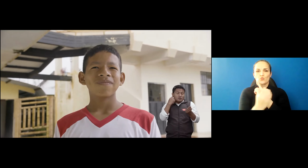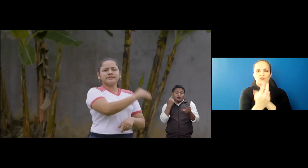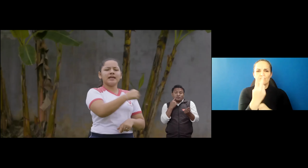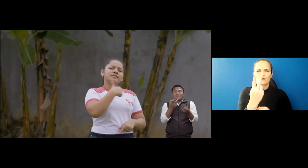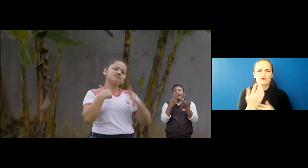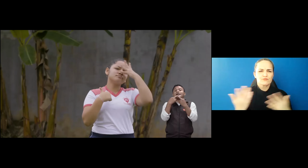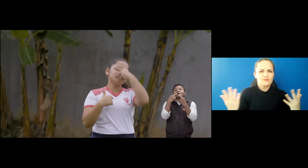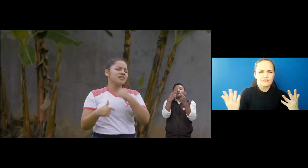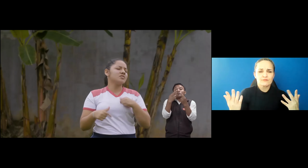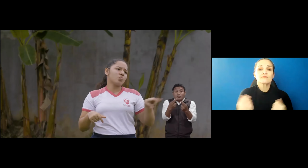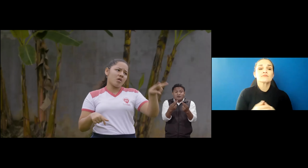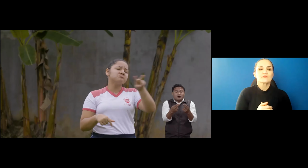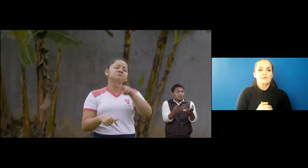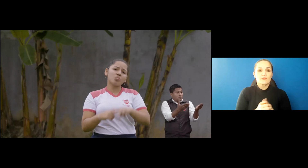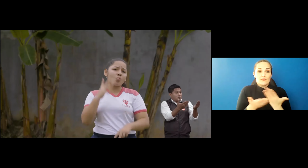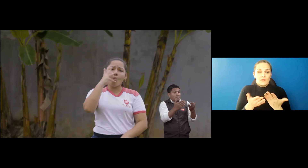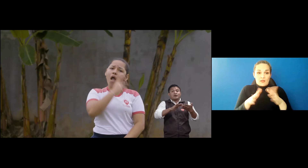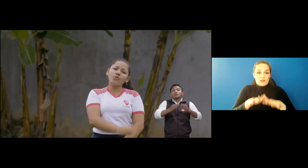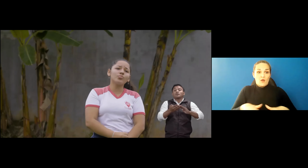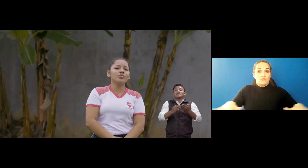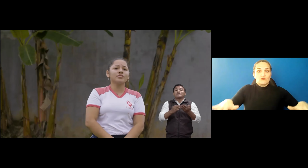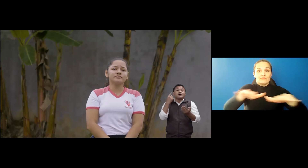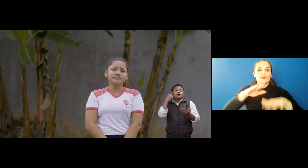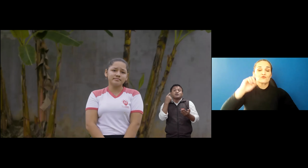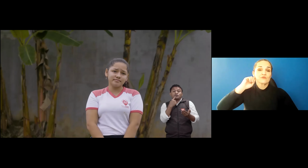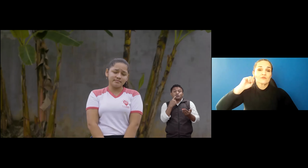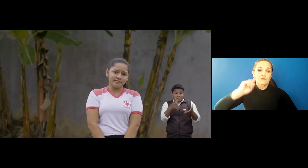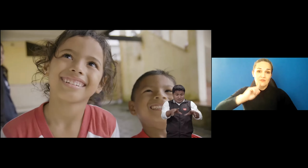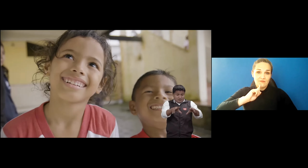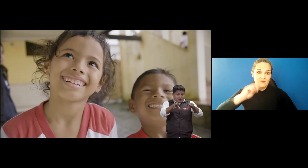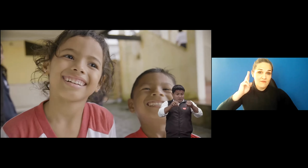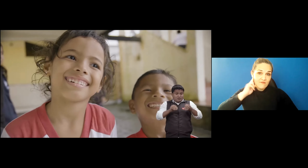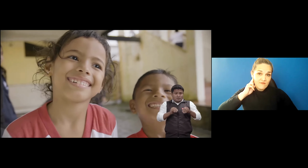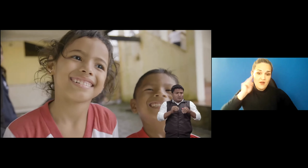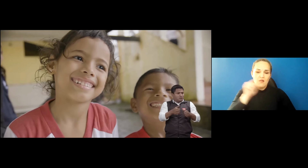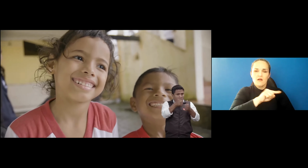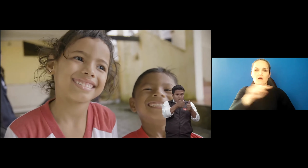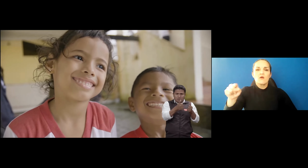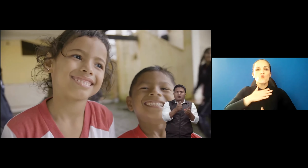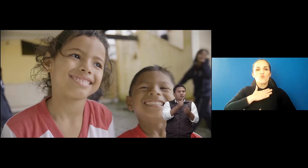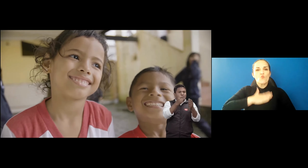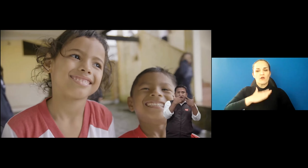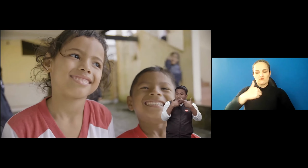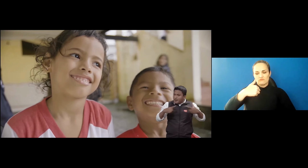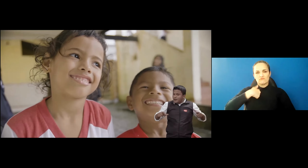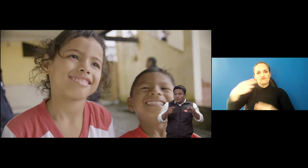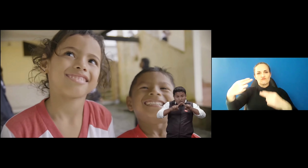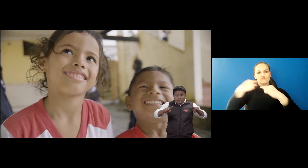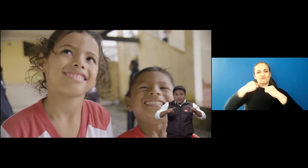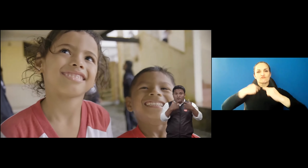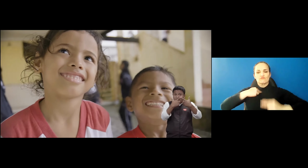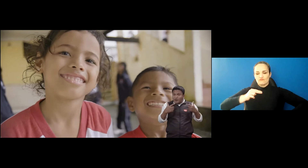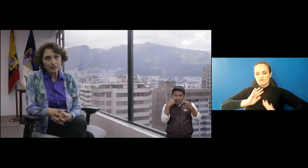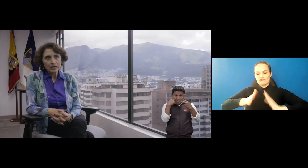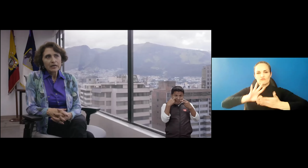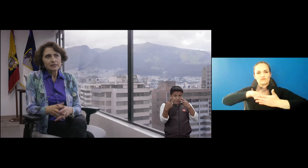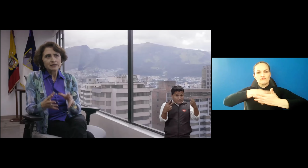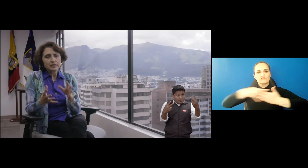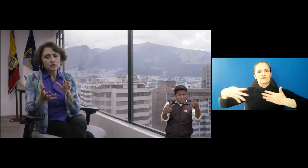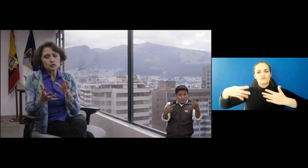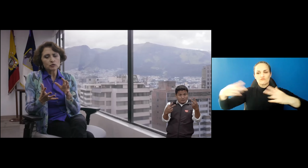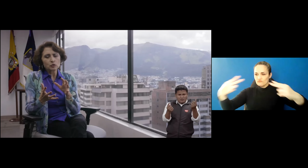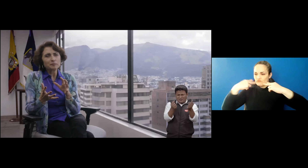bilingual, bicultural educational model, the first of its type in Ecuador. This is a program